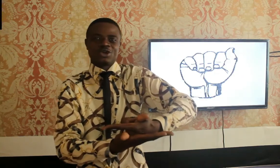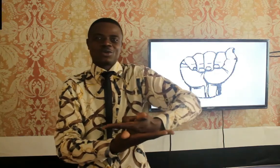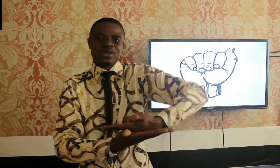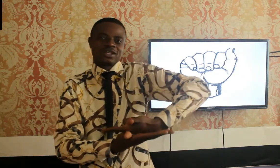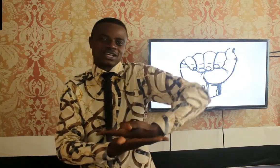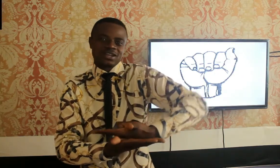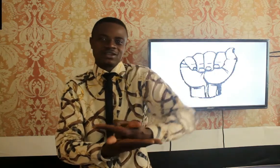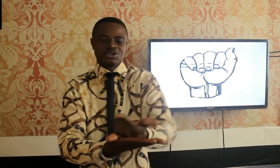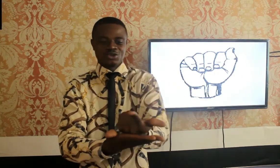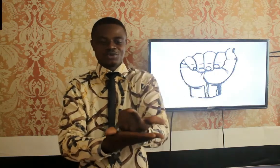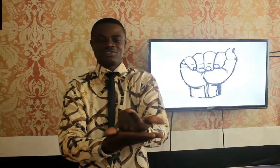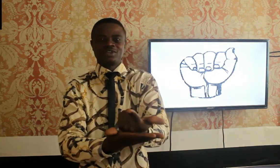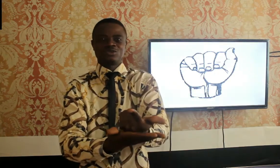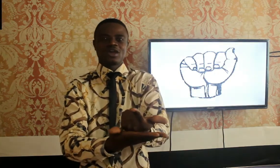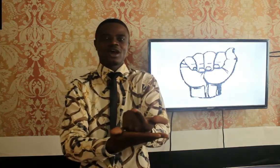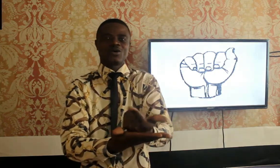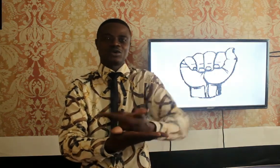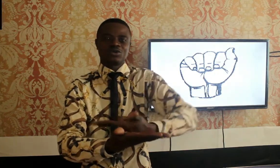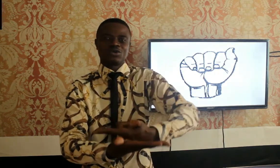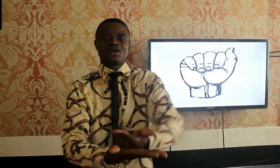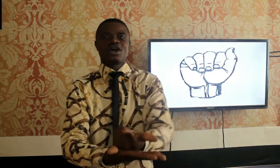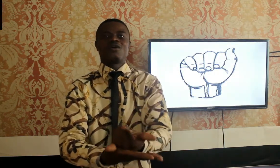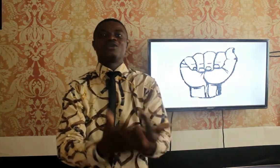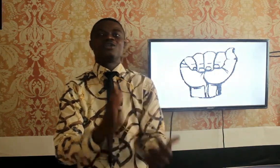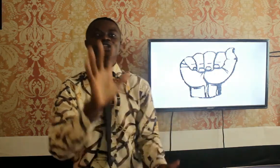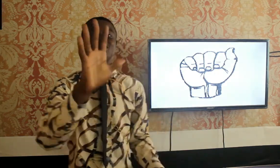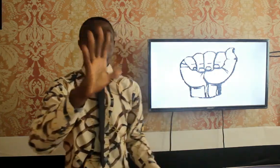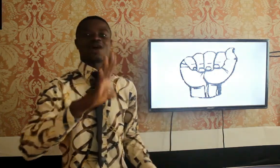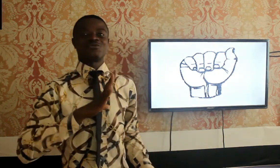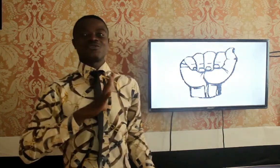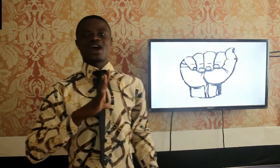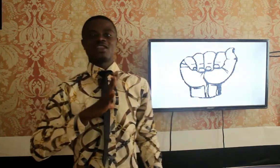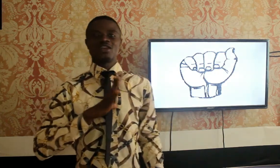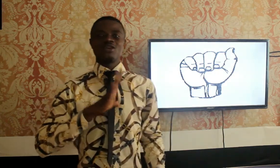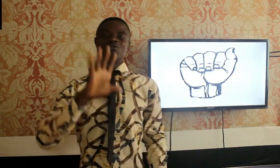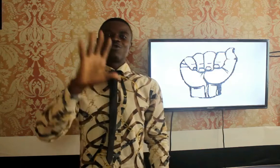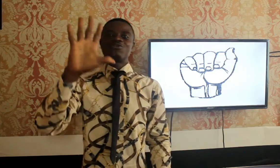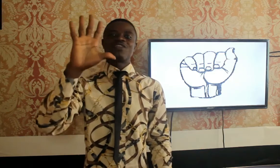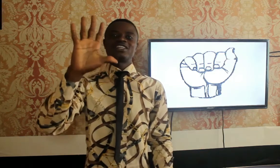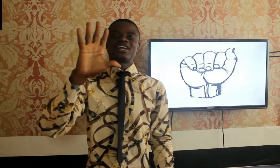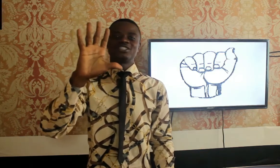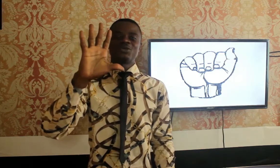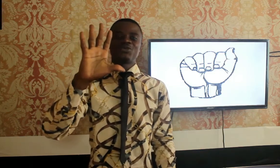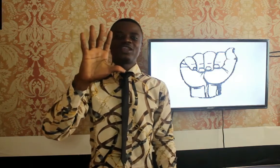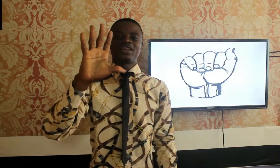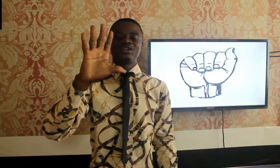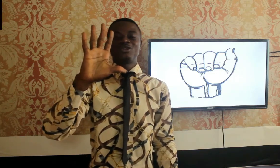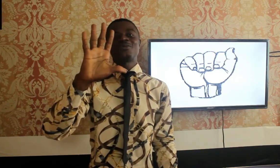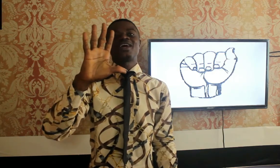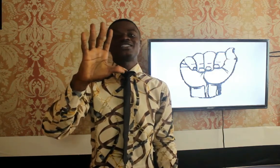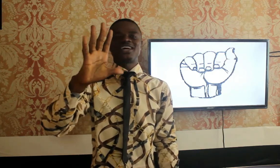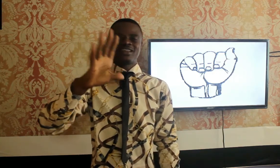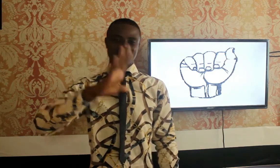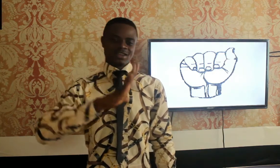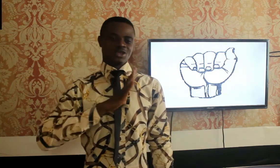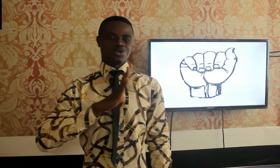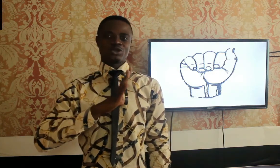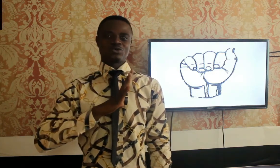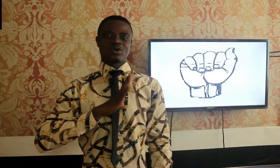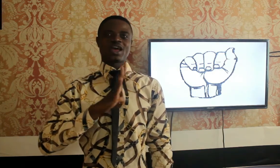the non-dominant hand, you move it this way. How are you? How are you? Then you say I'm fine. You form flat hand shape with the dominant hand, then you go this way.